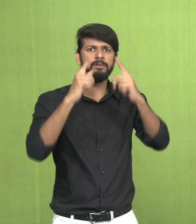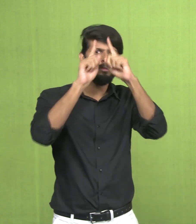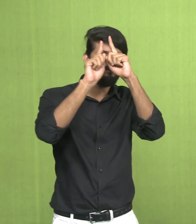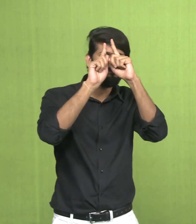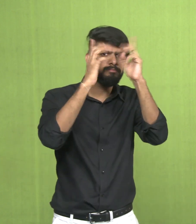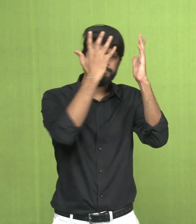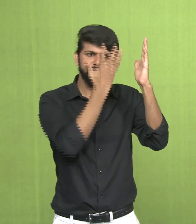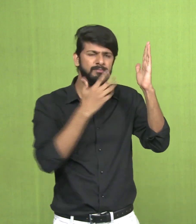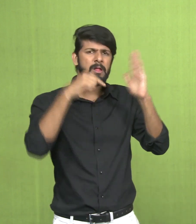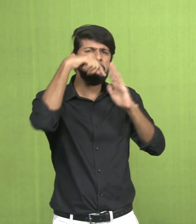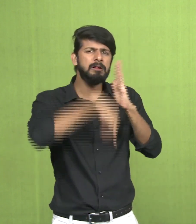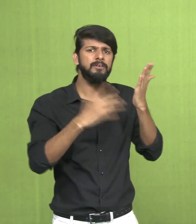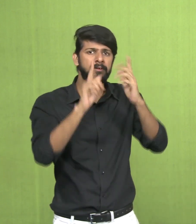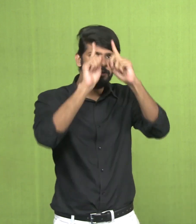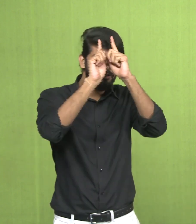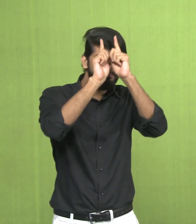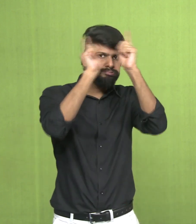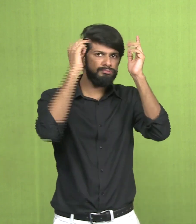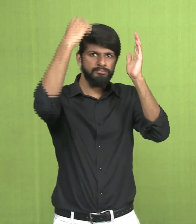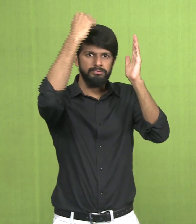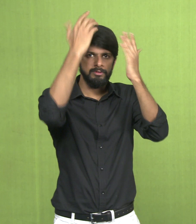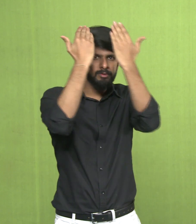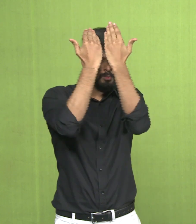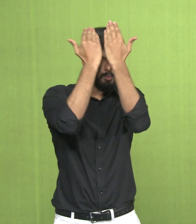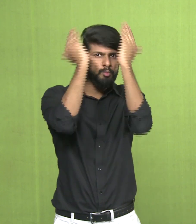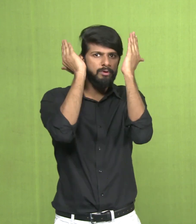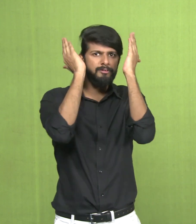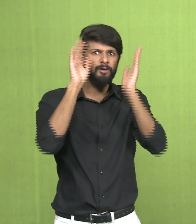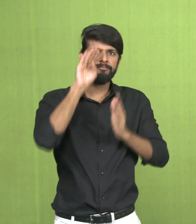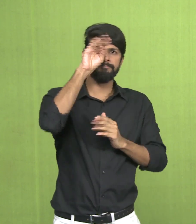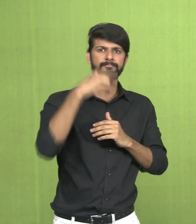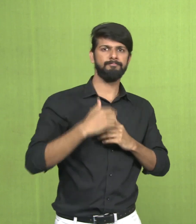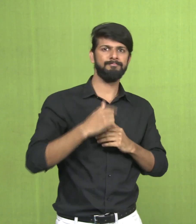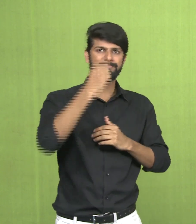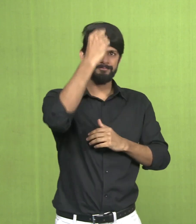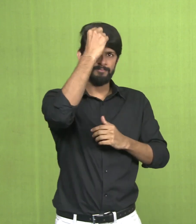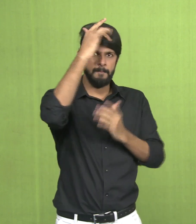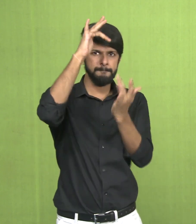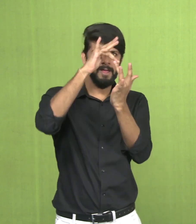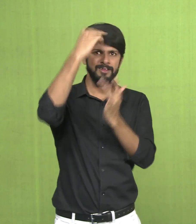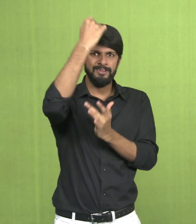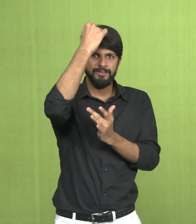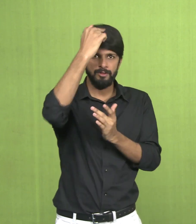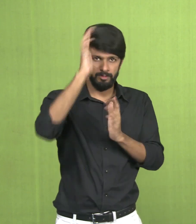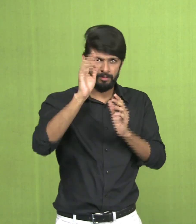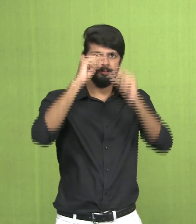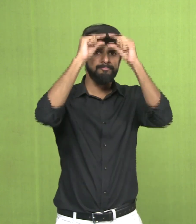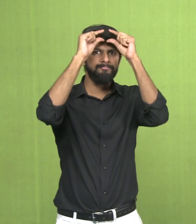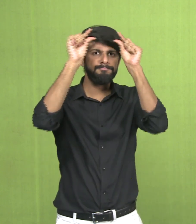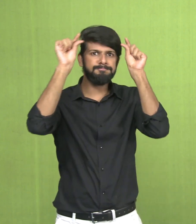the priest bust can be described by identifying that